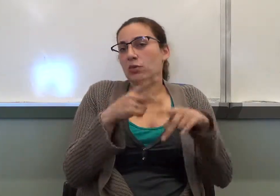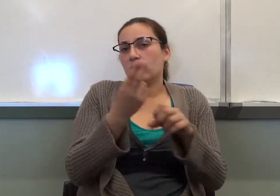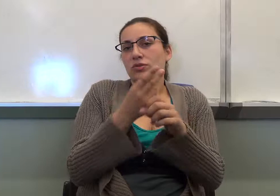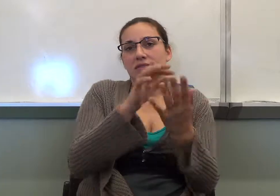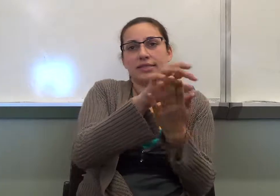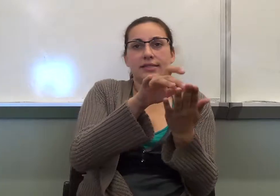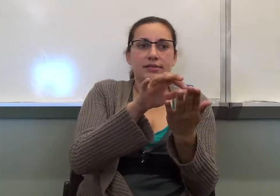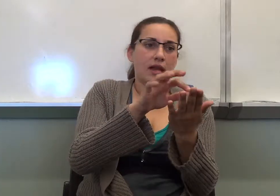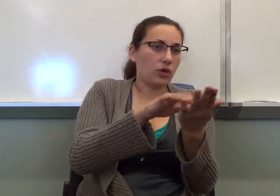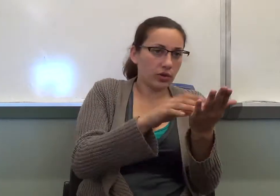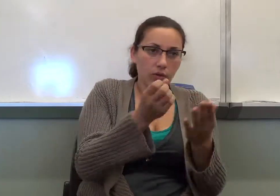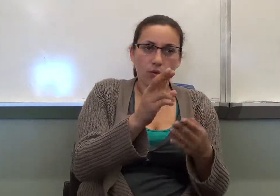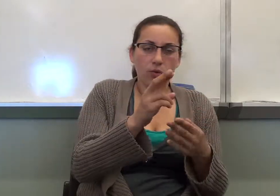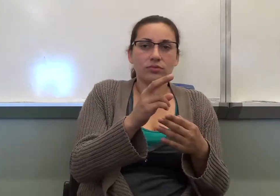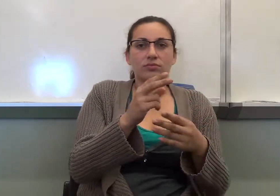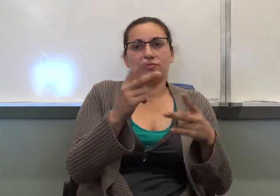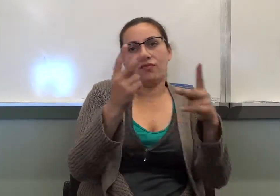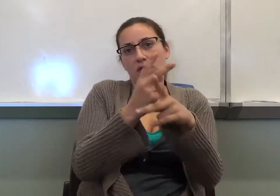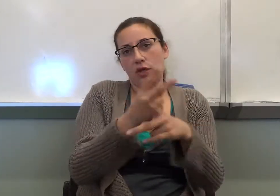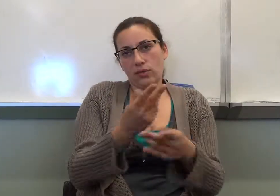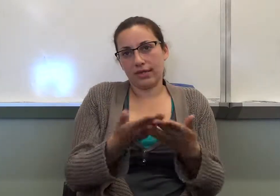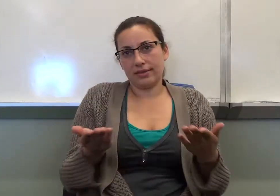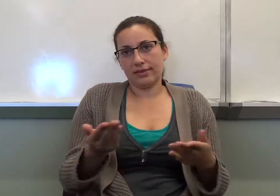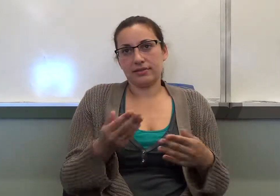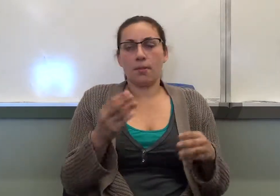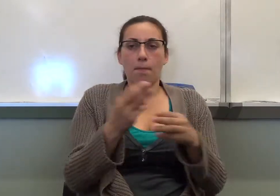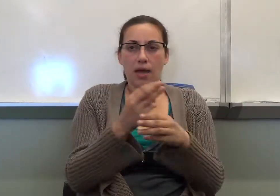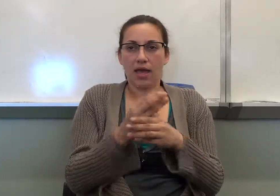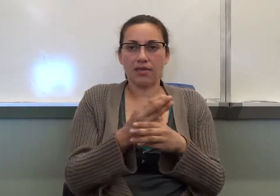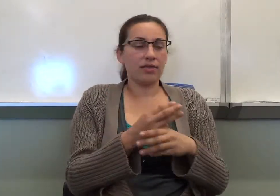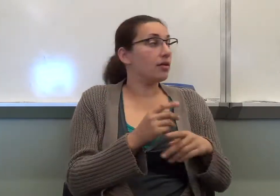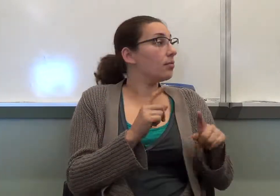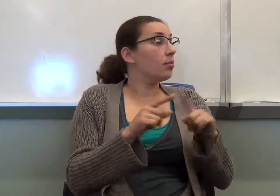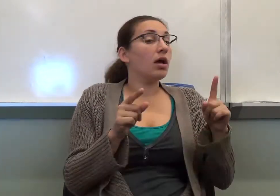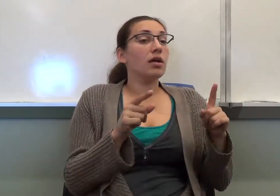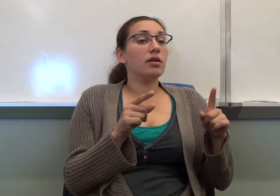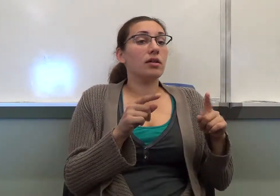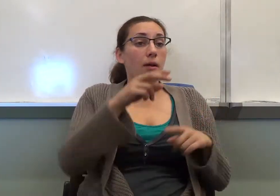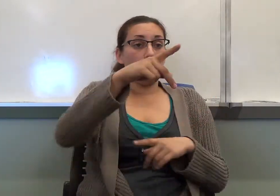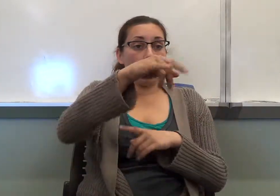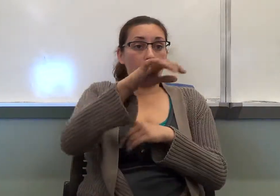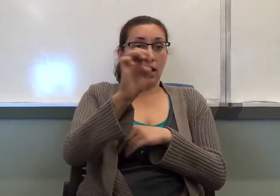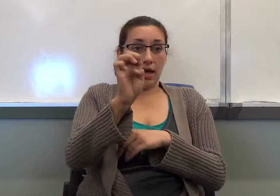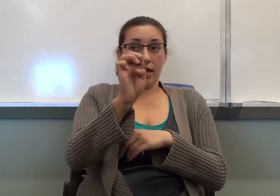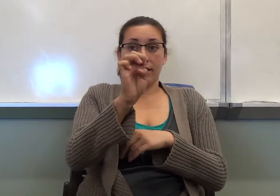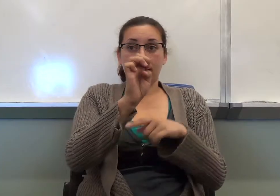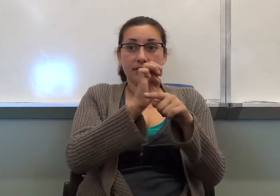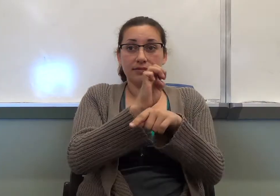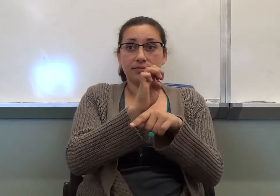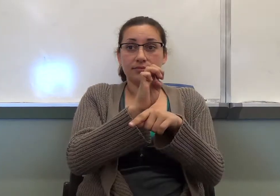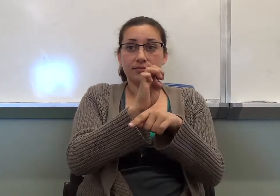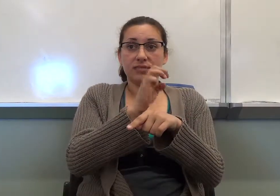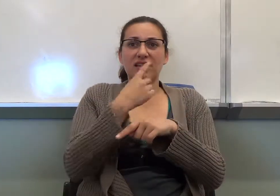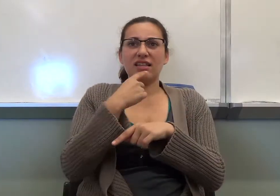Unfortunately, they do another thing with pi, and I really suggest you don't use it, but They say it's approximately the